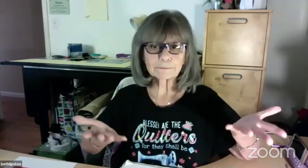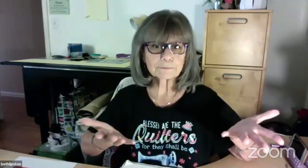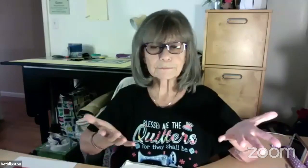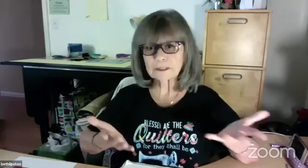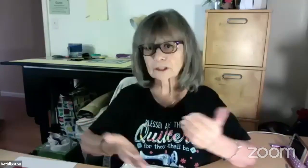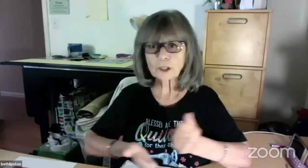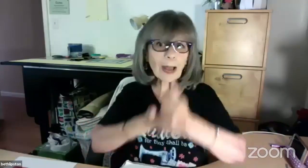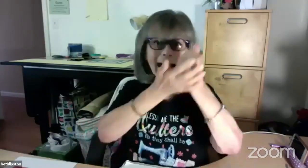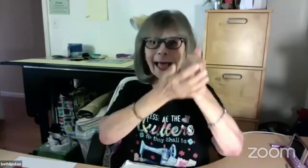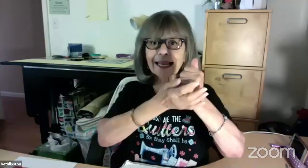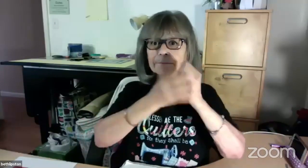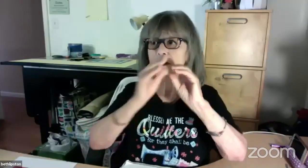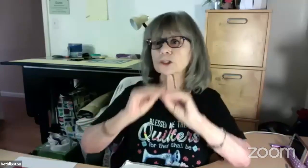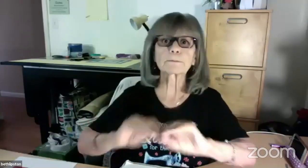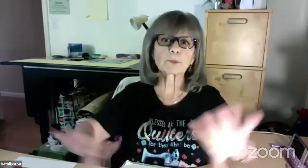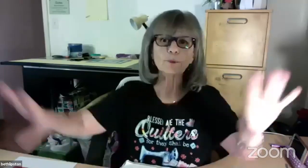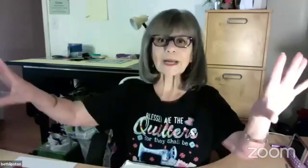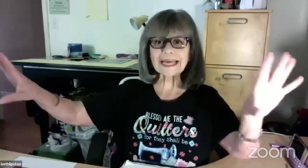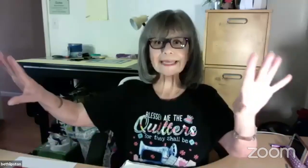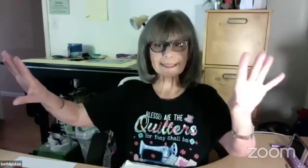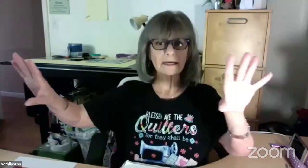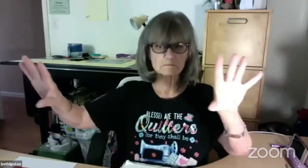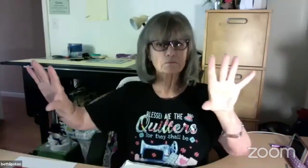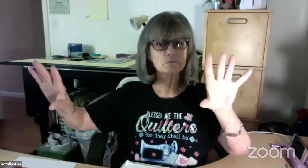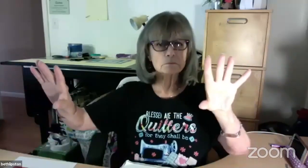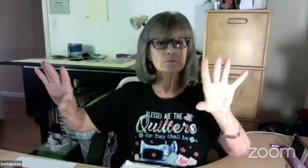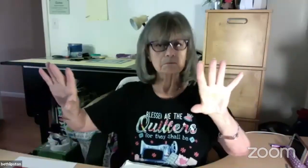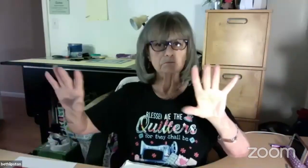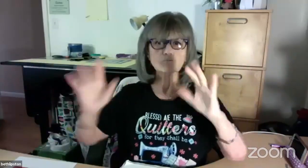maybe some of you as board members can help to get the word out,